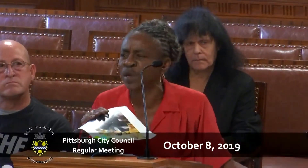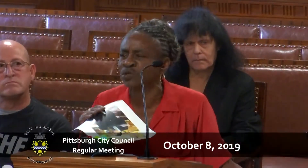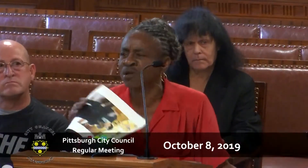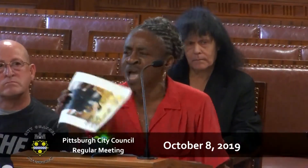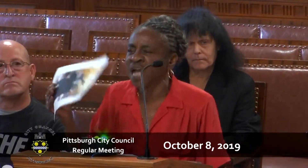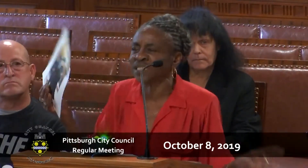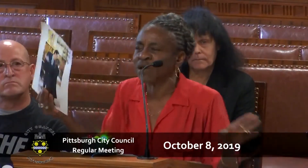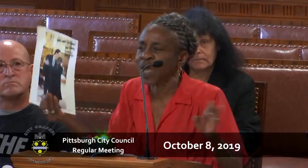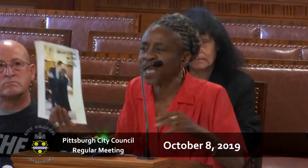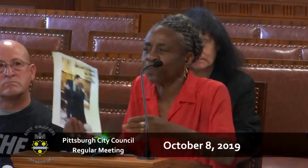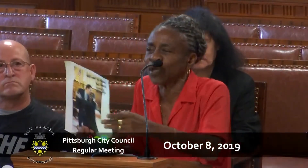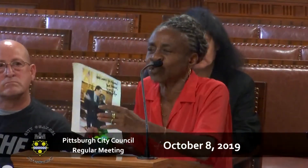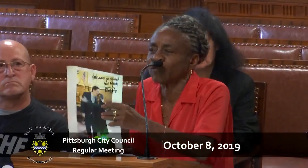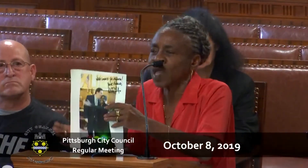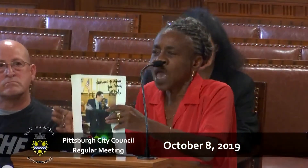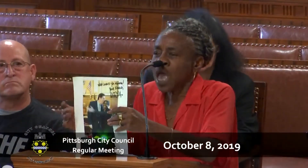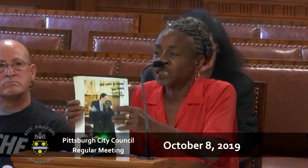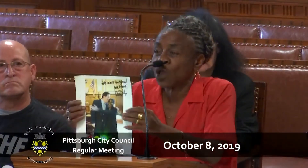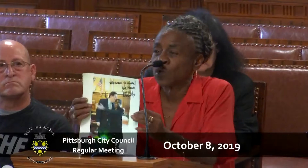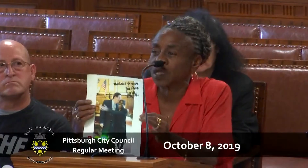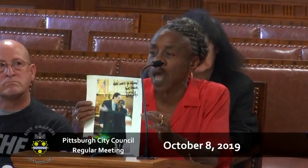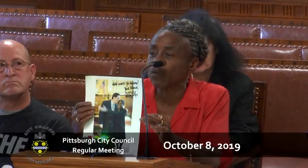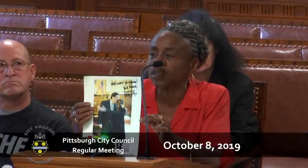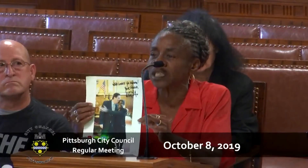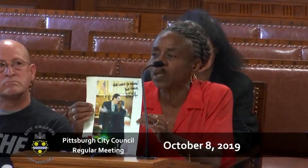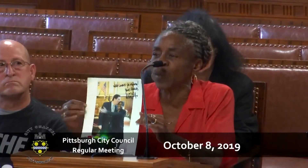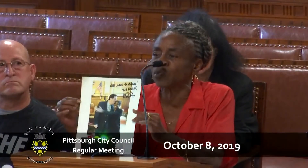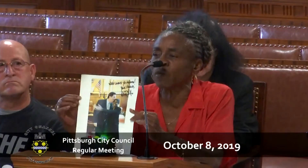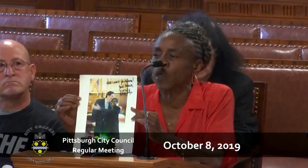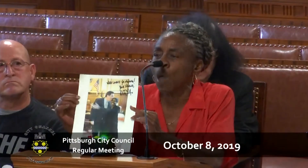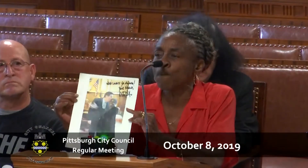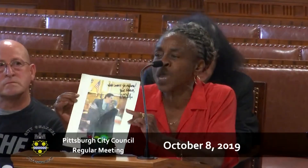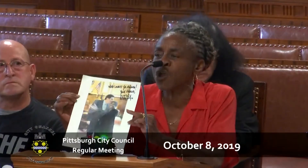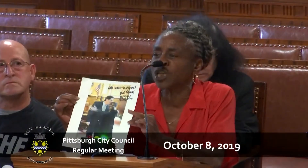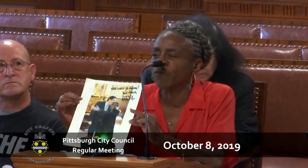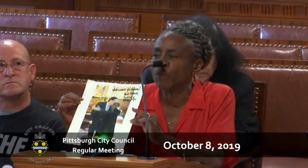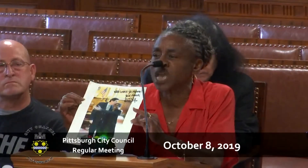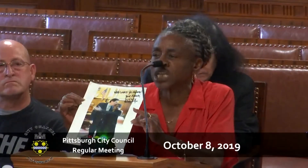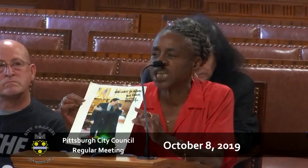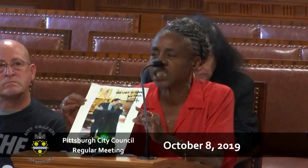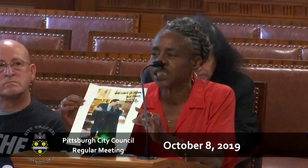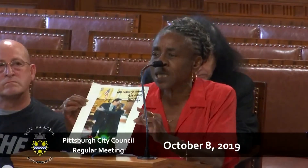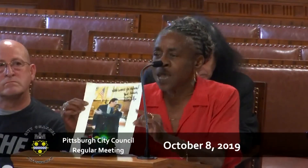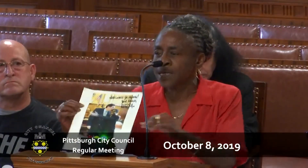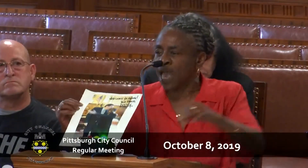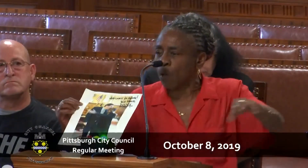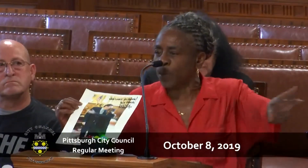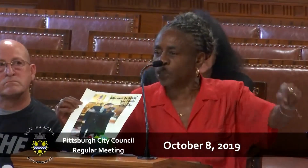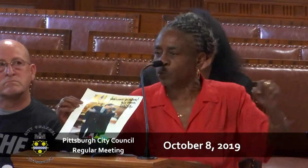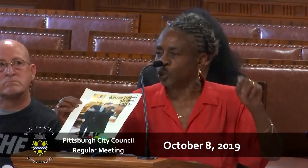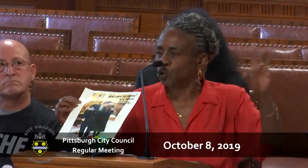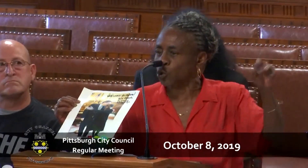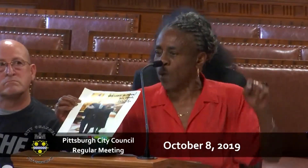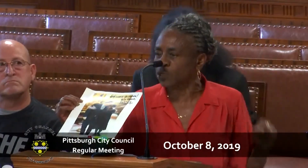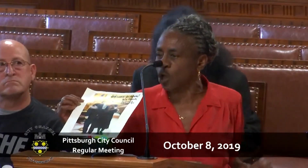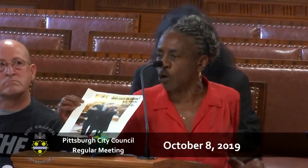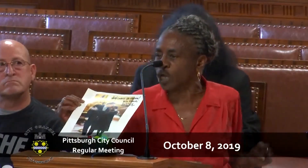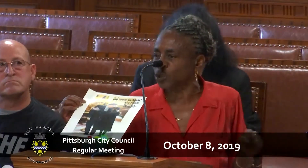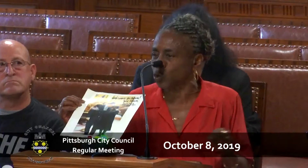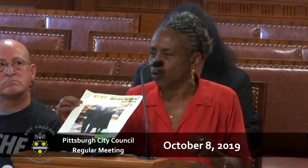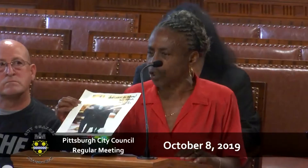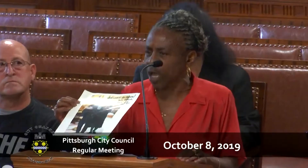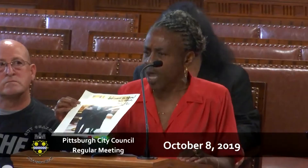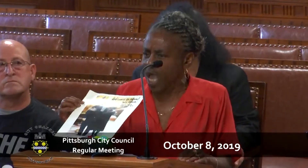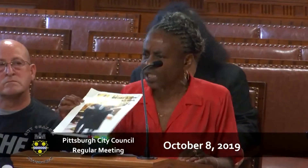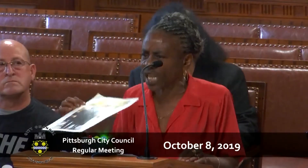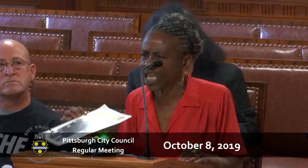can I have a picture? I said, oh, I got a picture of the, I'm going to send a picture of the mayor giving me a kiss, and now a picture with you to my daughter